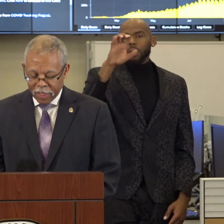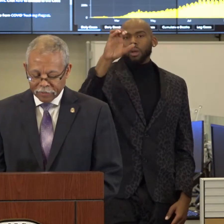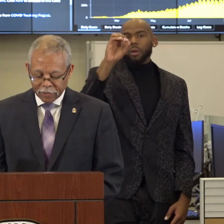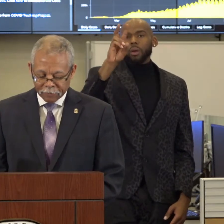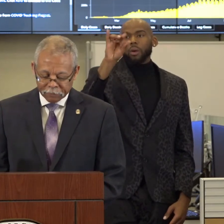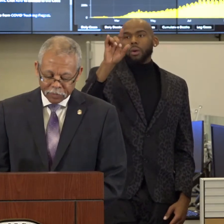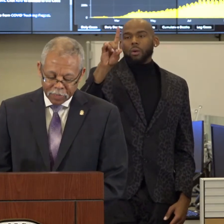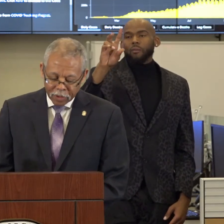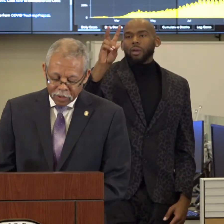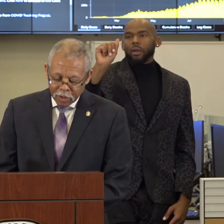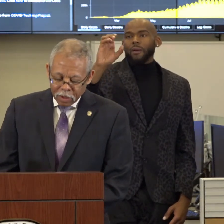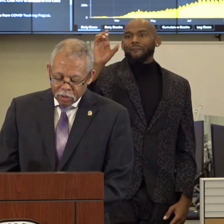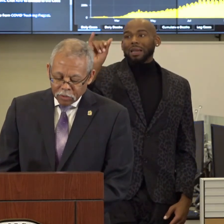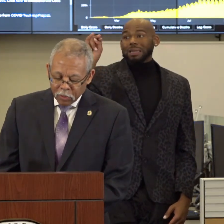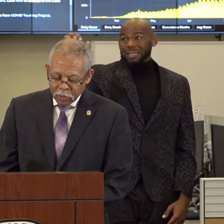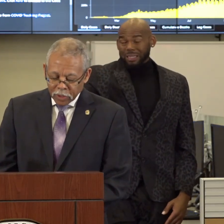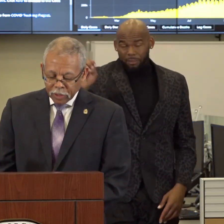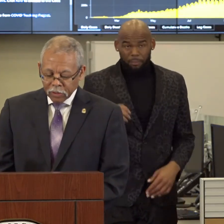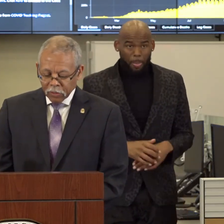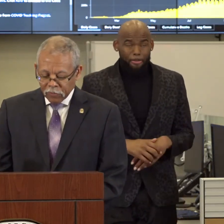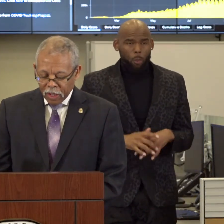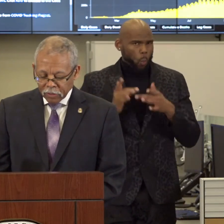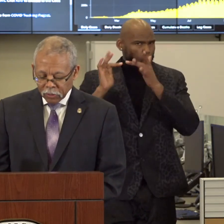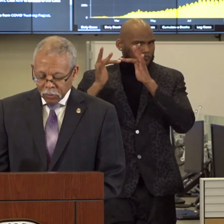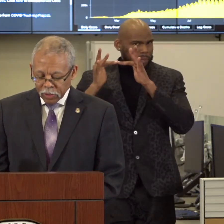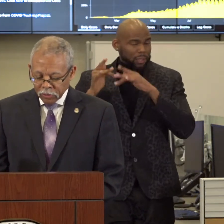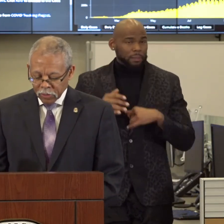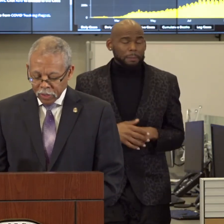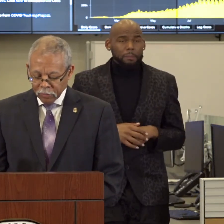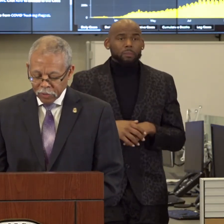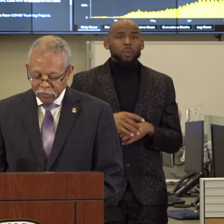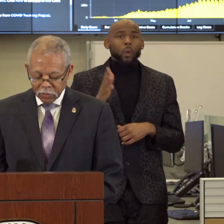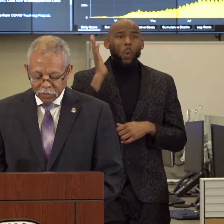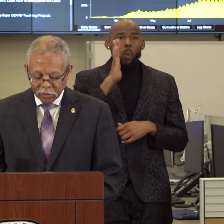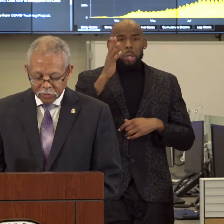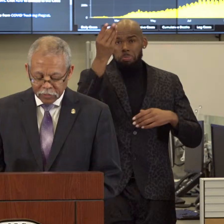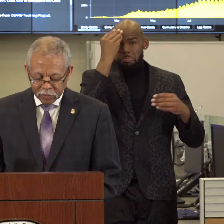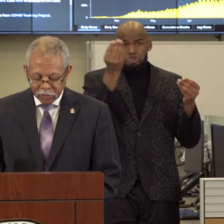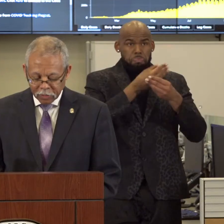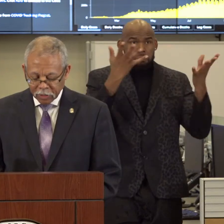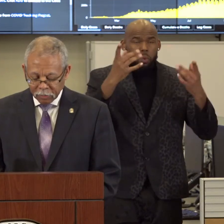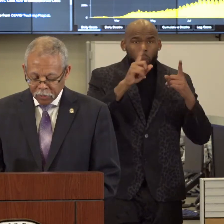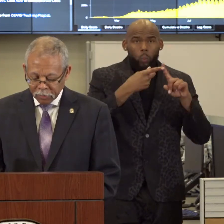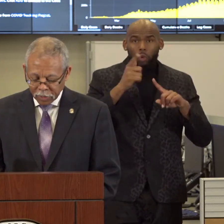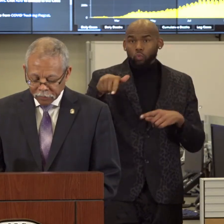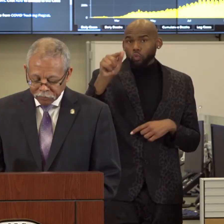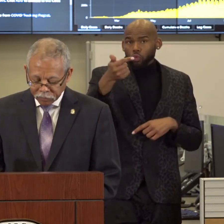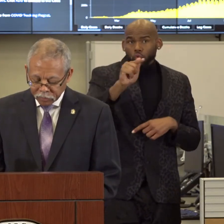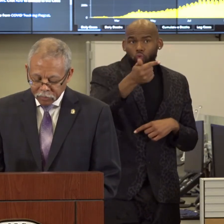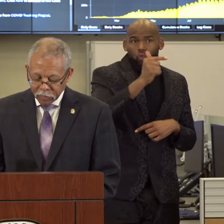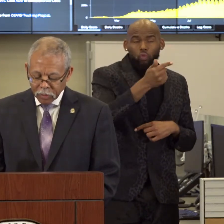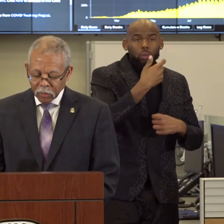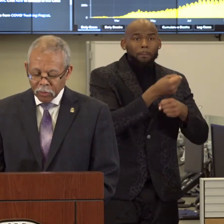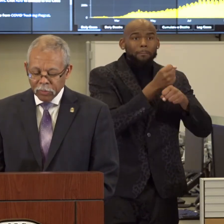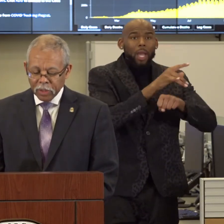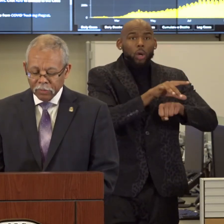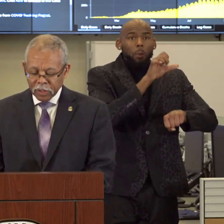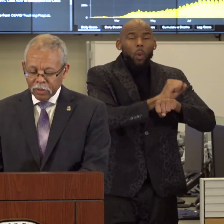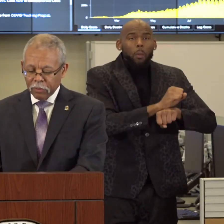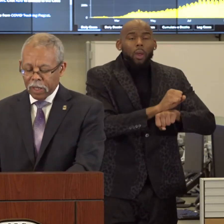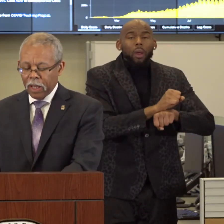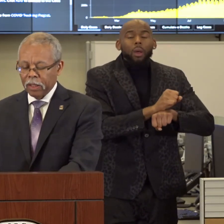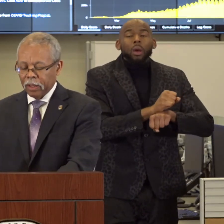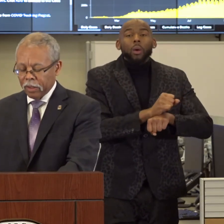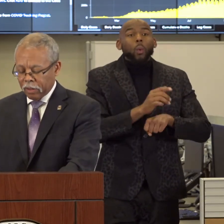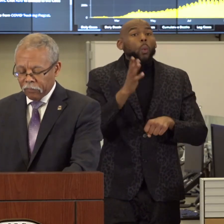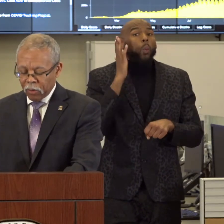mypgc.us/COVID vaccine. The way we can notify you when it's your turn to schedule an appointment will be